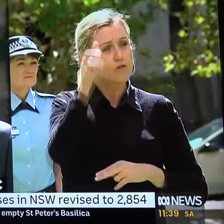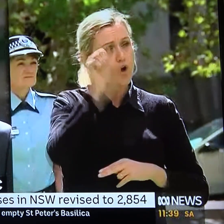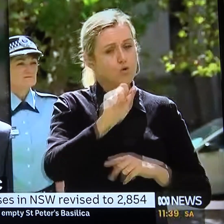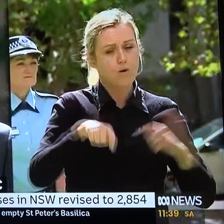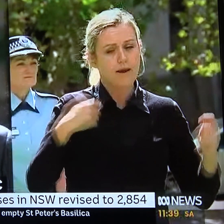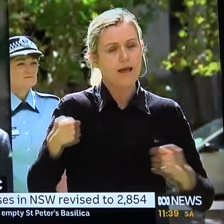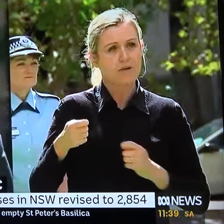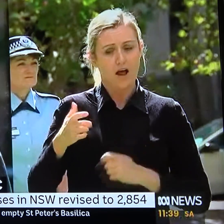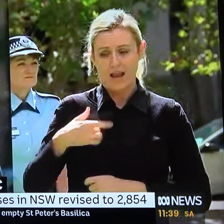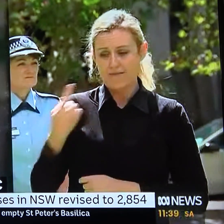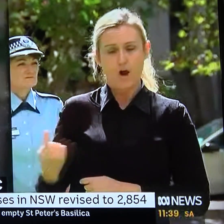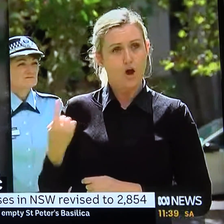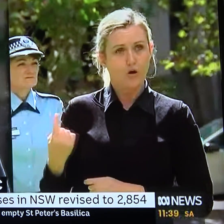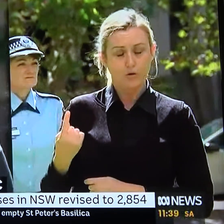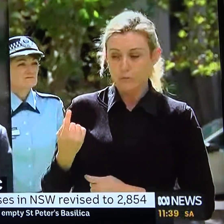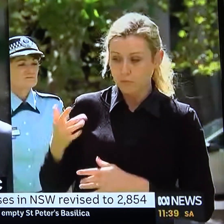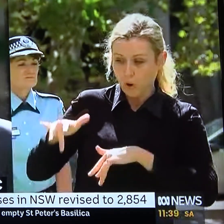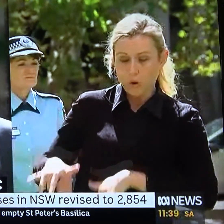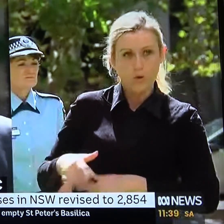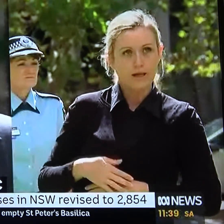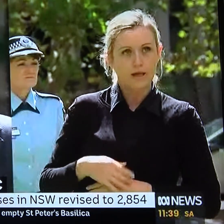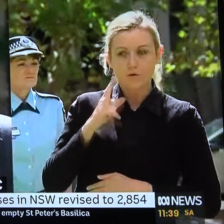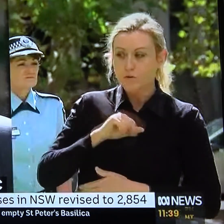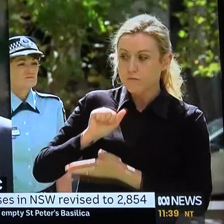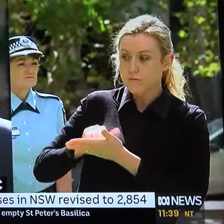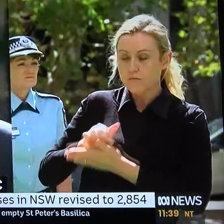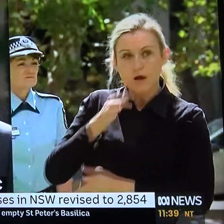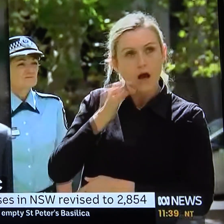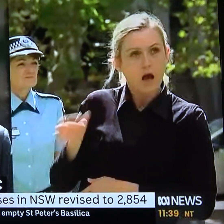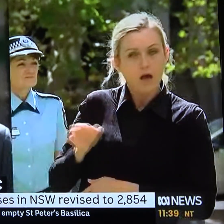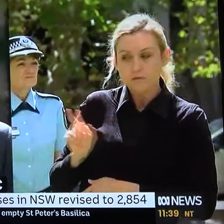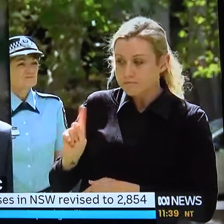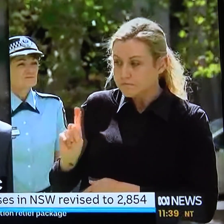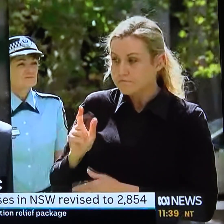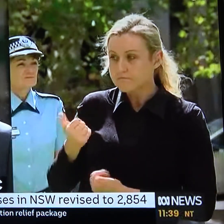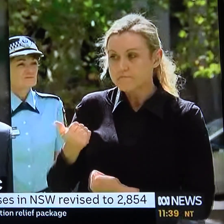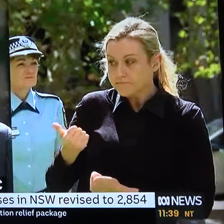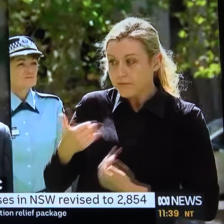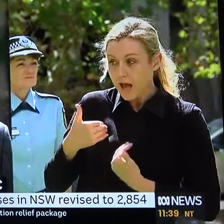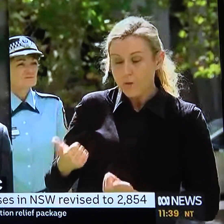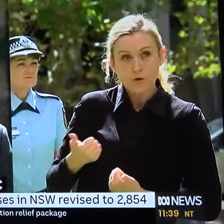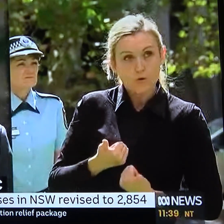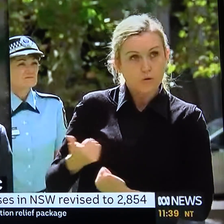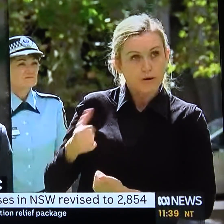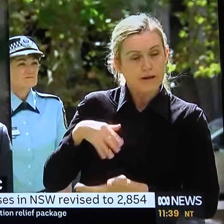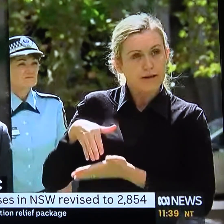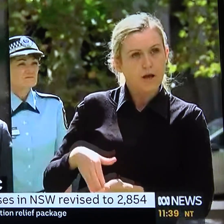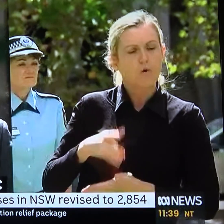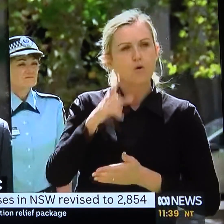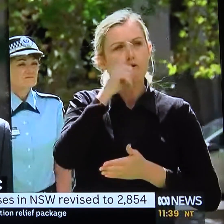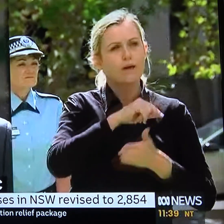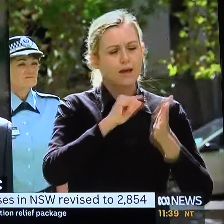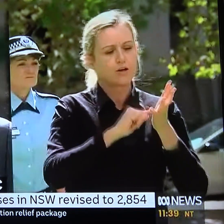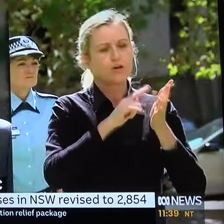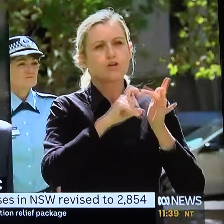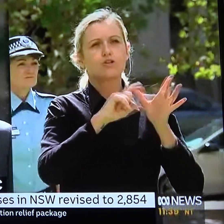Use this thing that I've only learned about recently called Zoom and other types of social media where you can be in with family members and in with